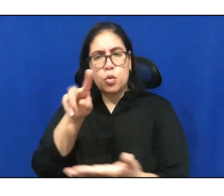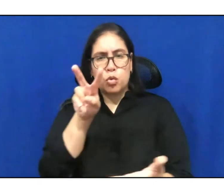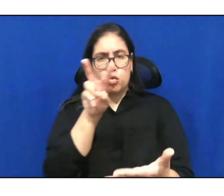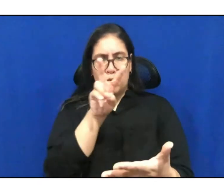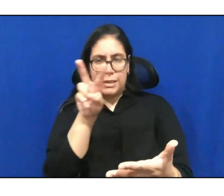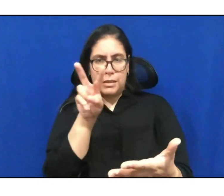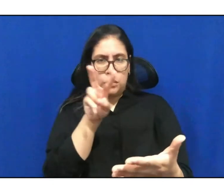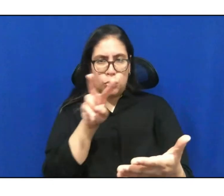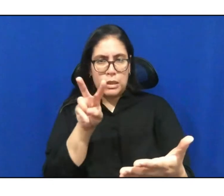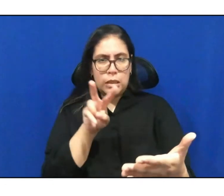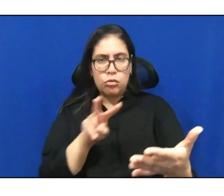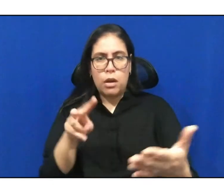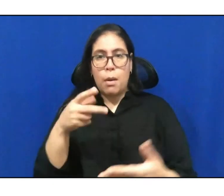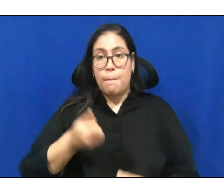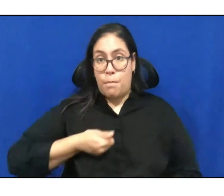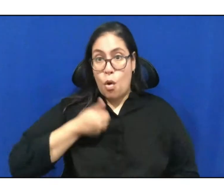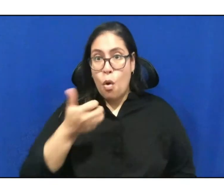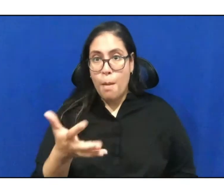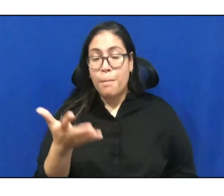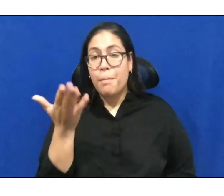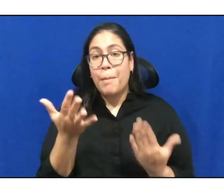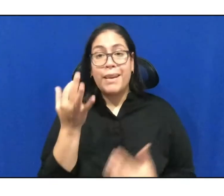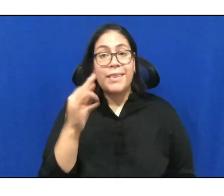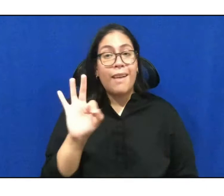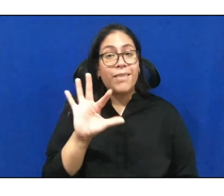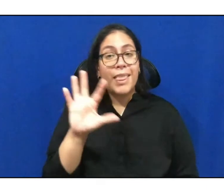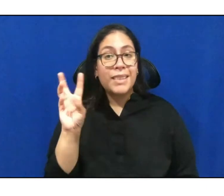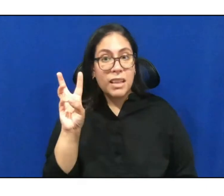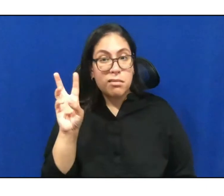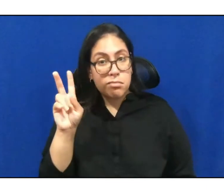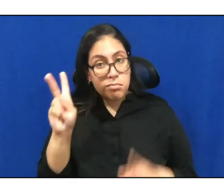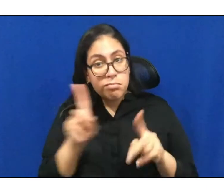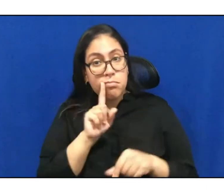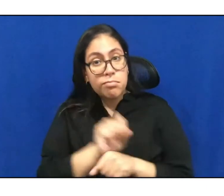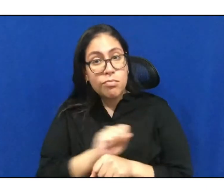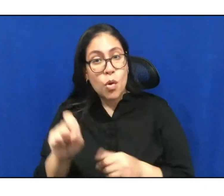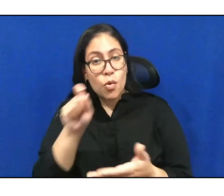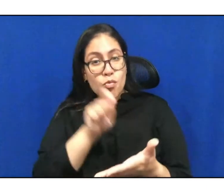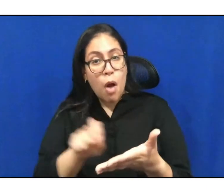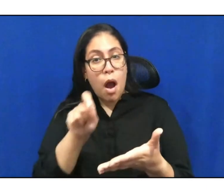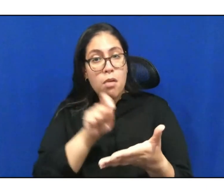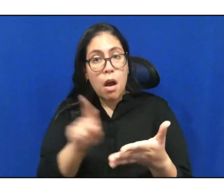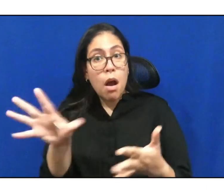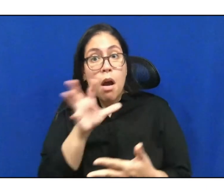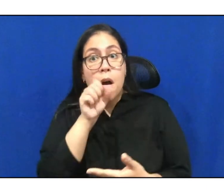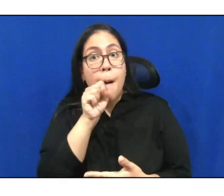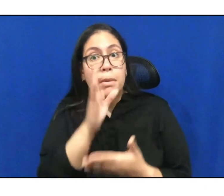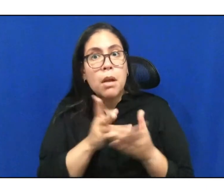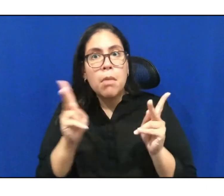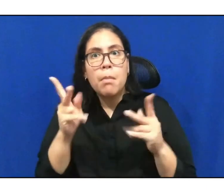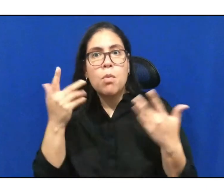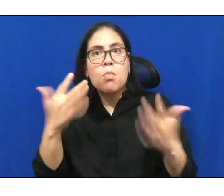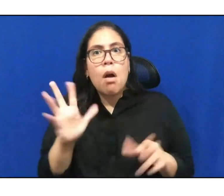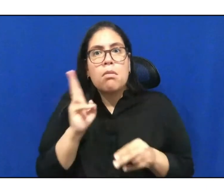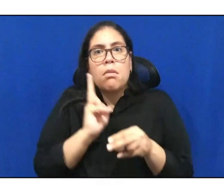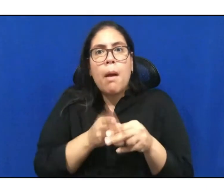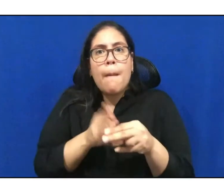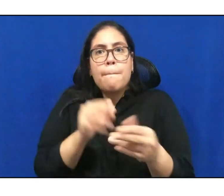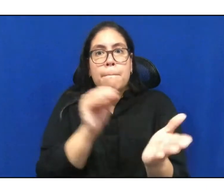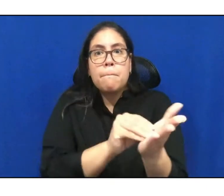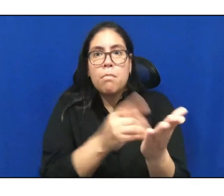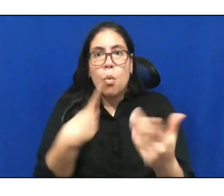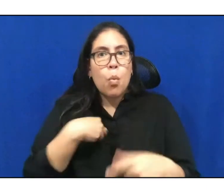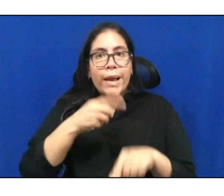like 1956, people are writing, anonymous people who we can't even track now, are